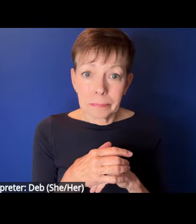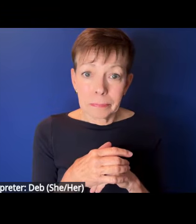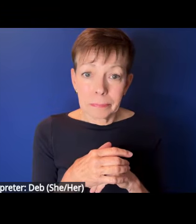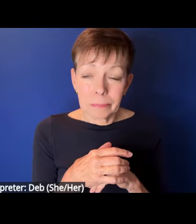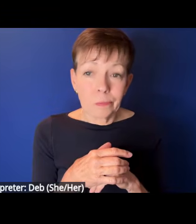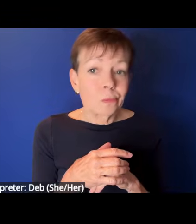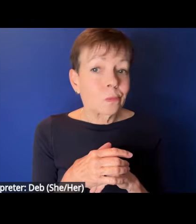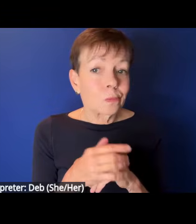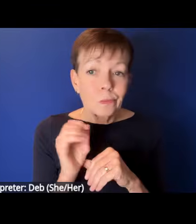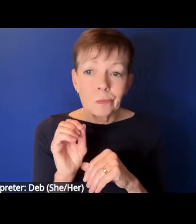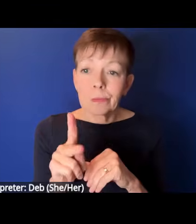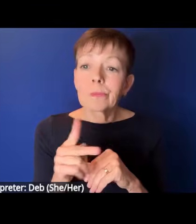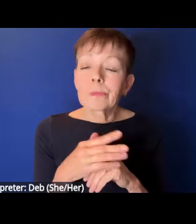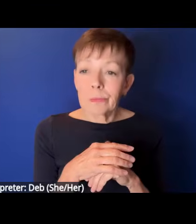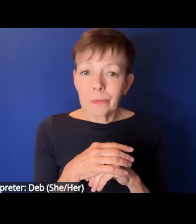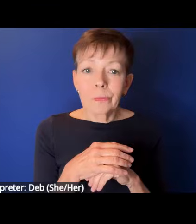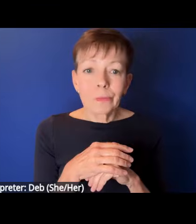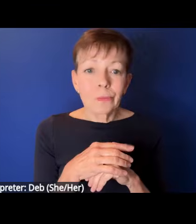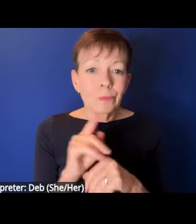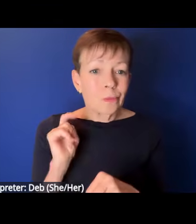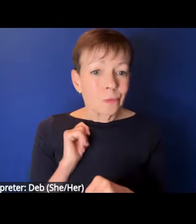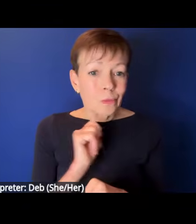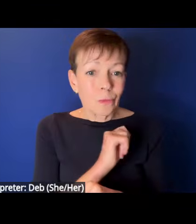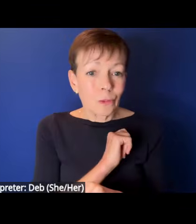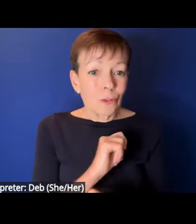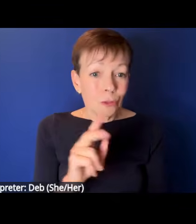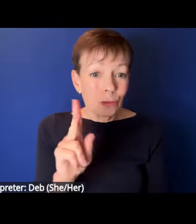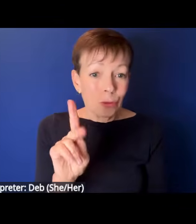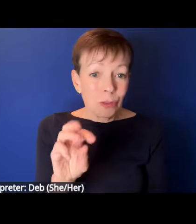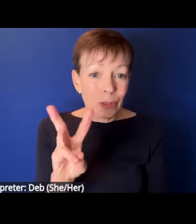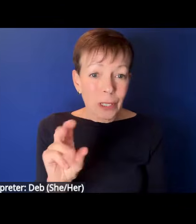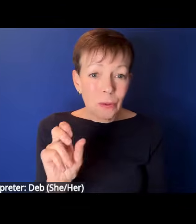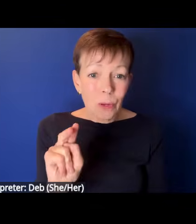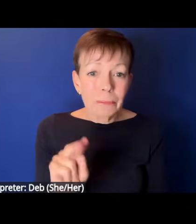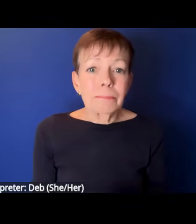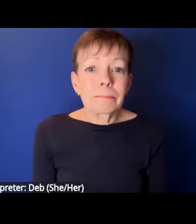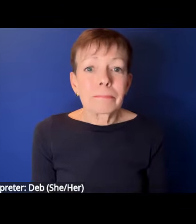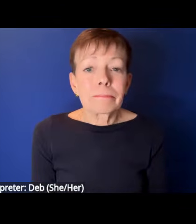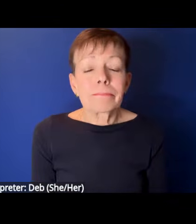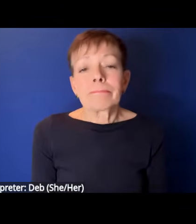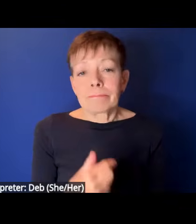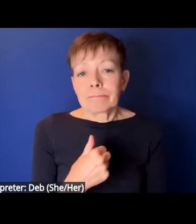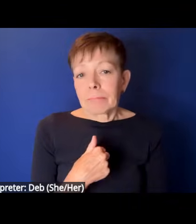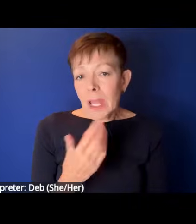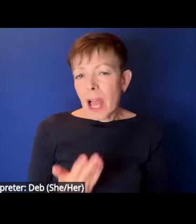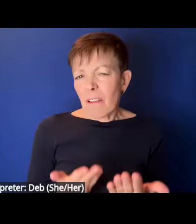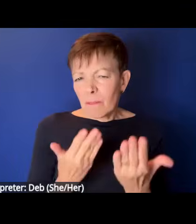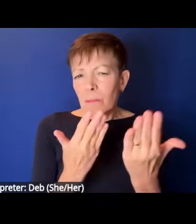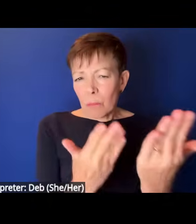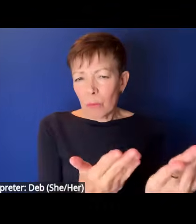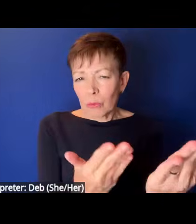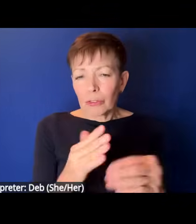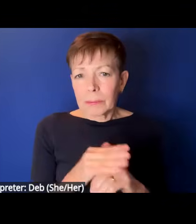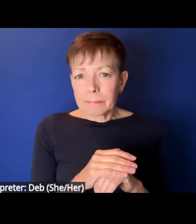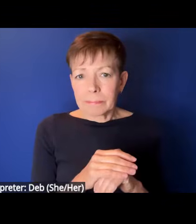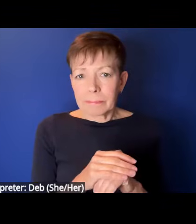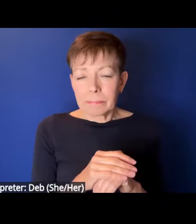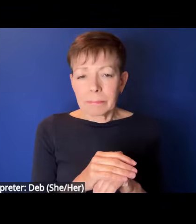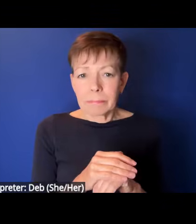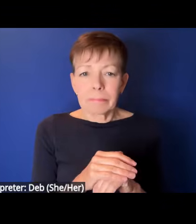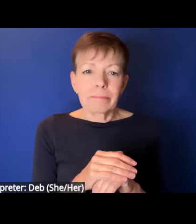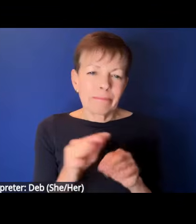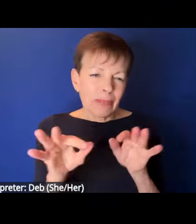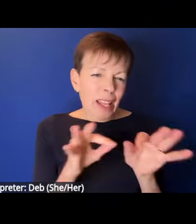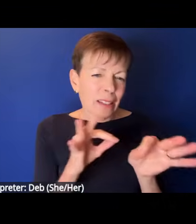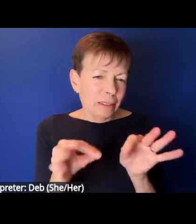Okay, all right, trustees, yeah, trustee Quan, go ahead. Yeah, I do have a motion that I'd like to put forward. I think there's some rationale for it after I